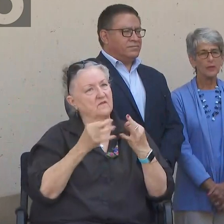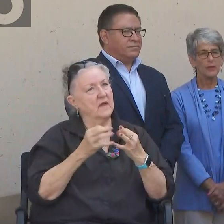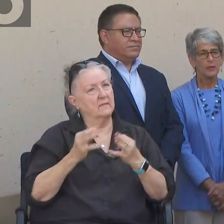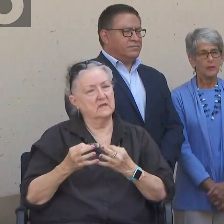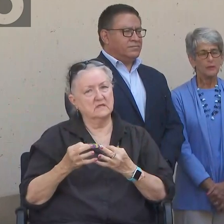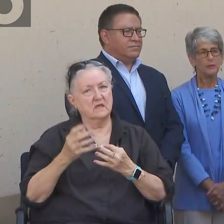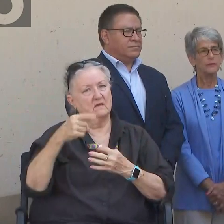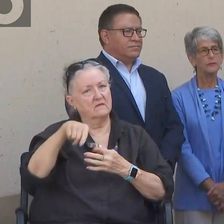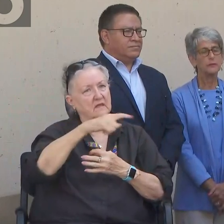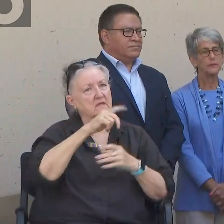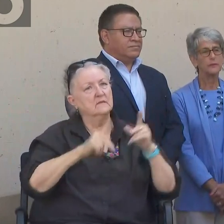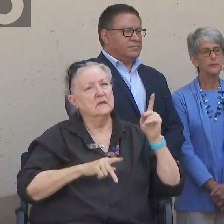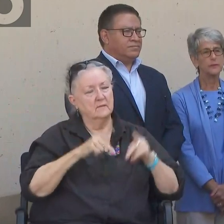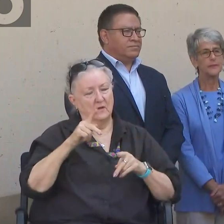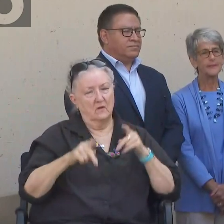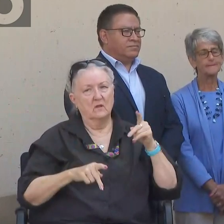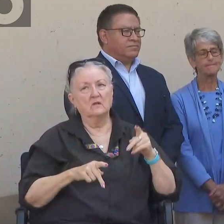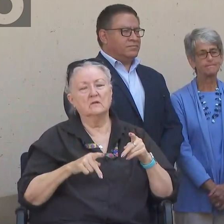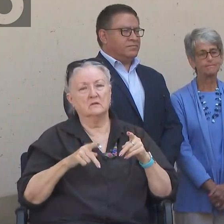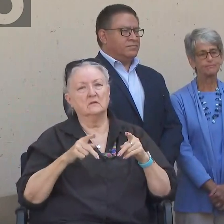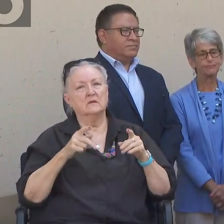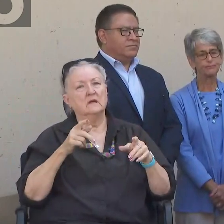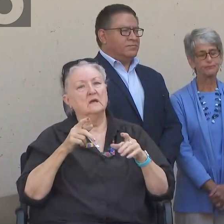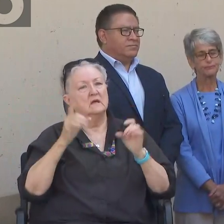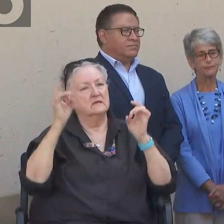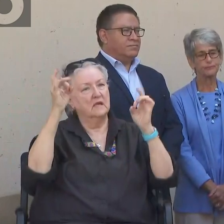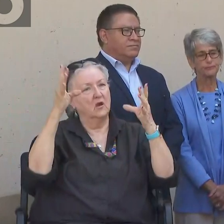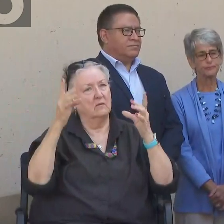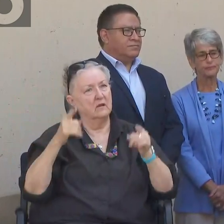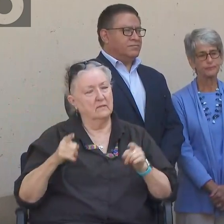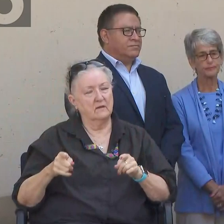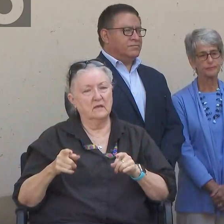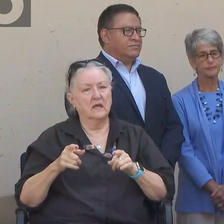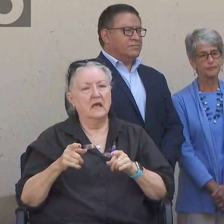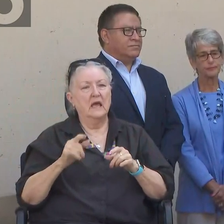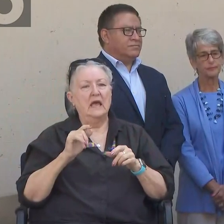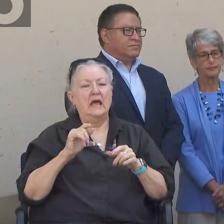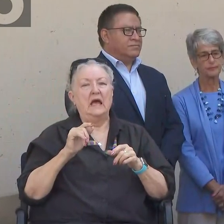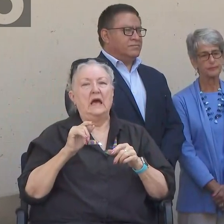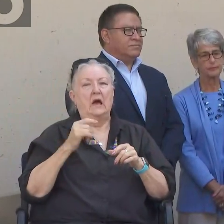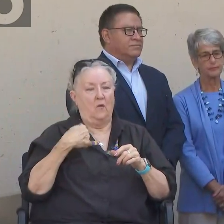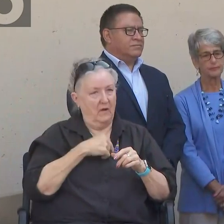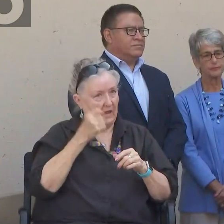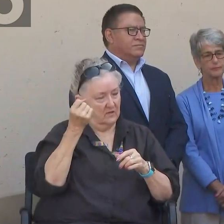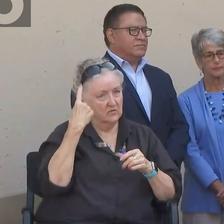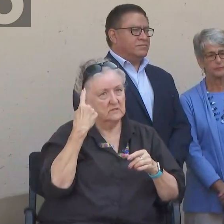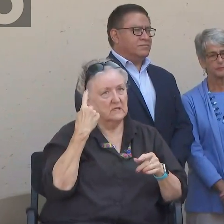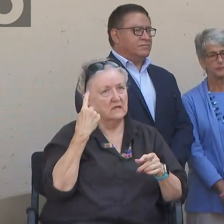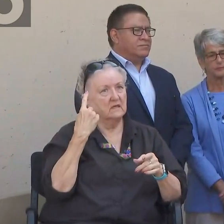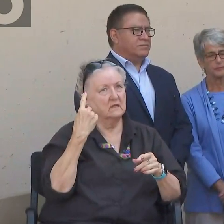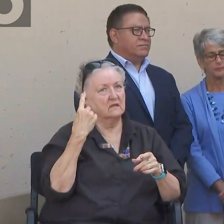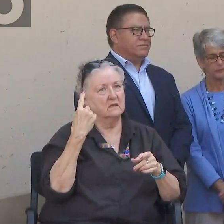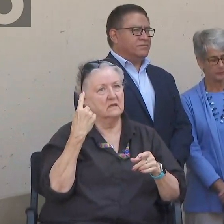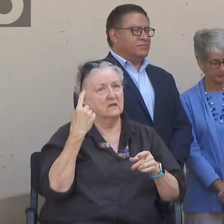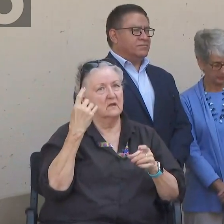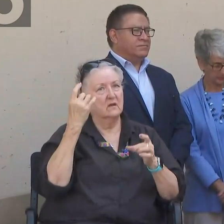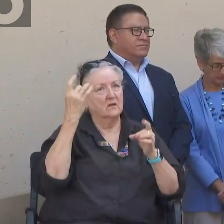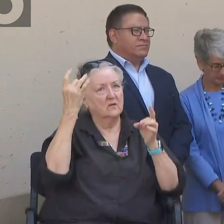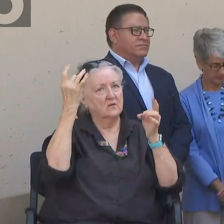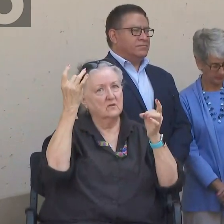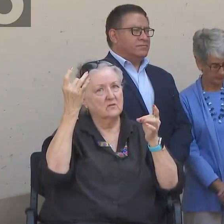the victims of this terrible tragedy. We understand the